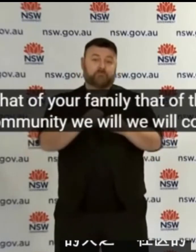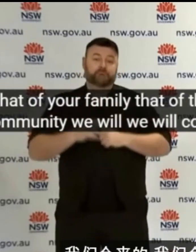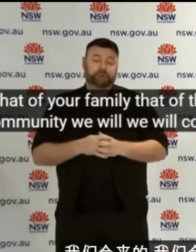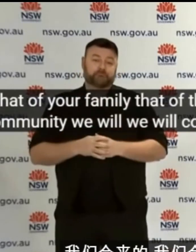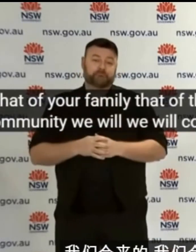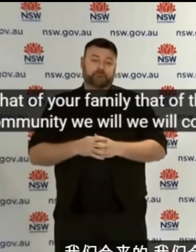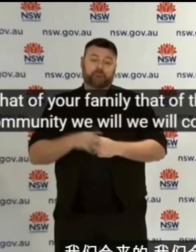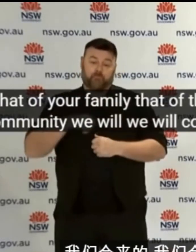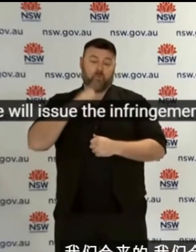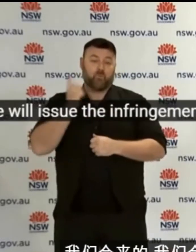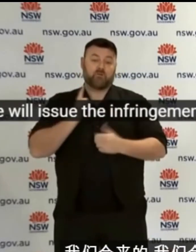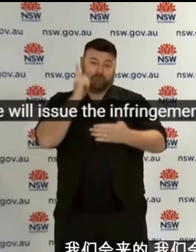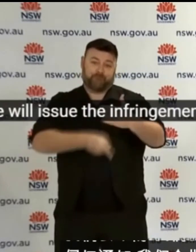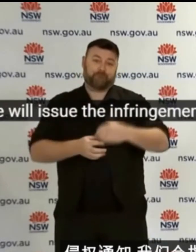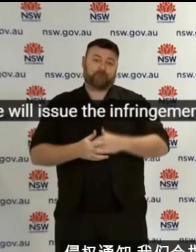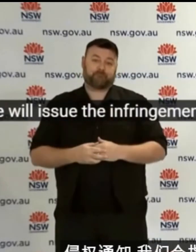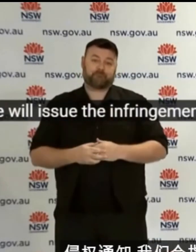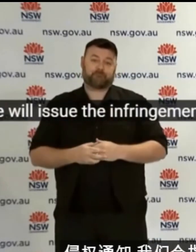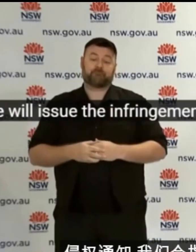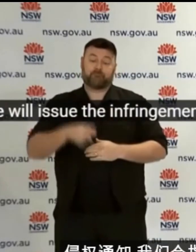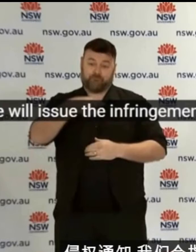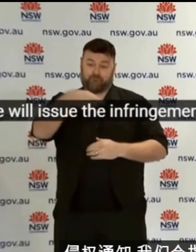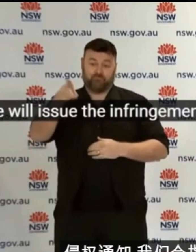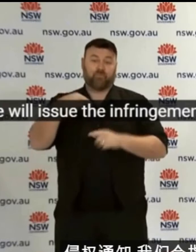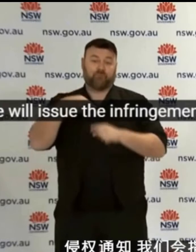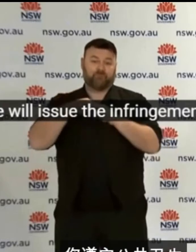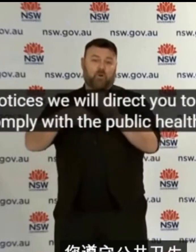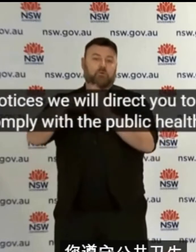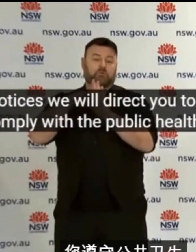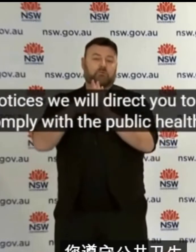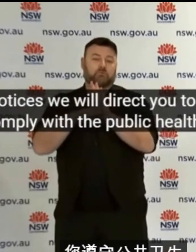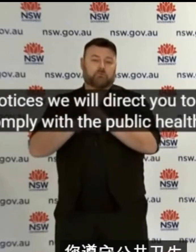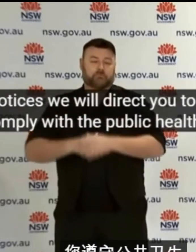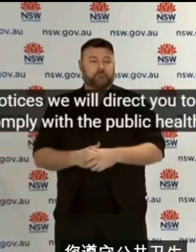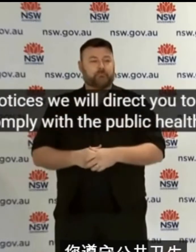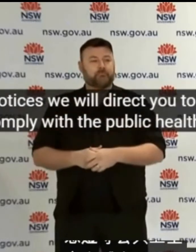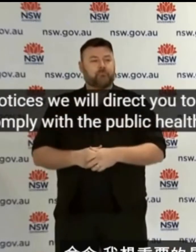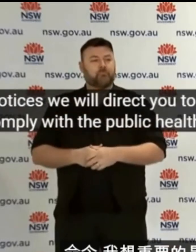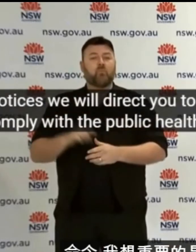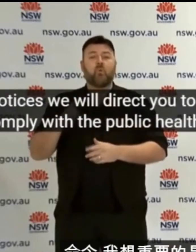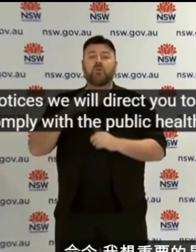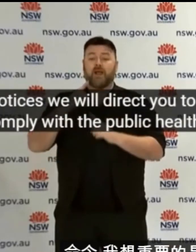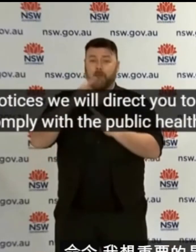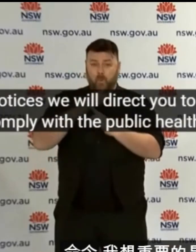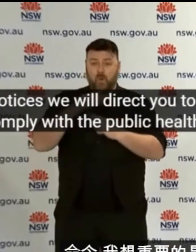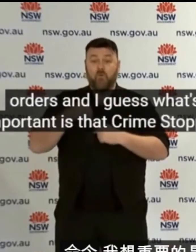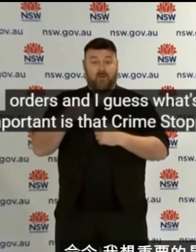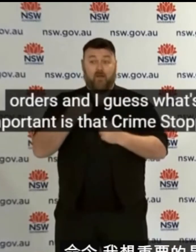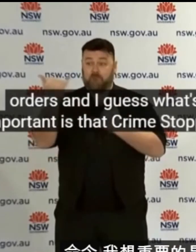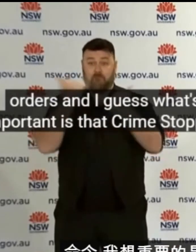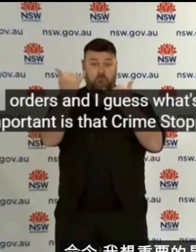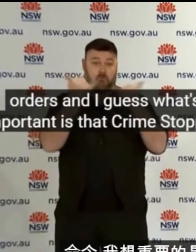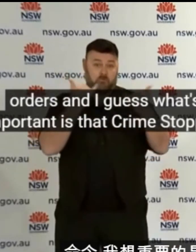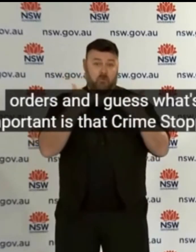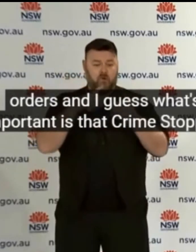issue the infringement notices, we will direct you to comply with the public health orders. And I guess what's important is that Crime Stoppers continues to